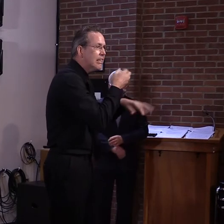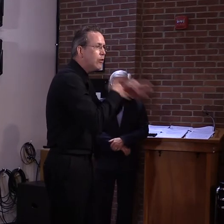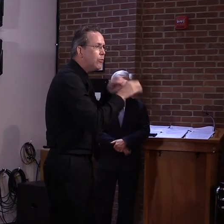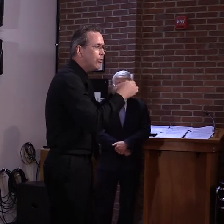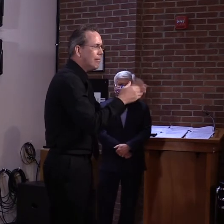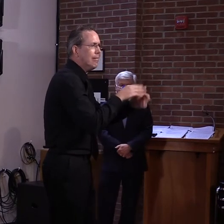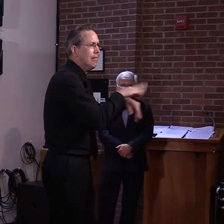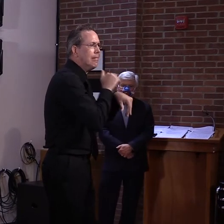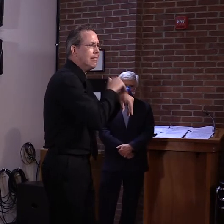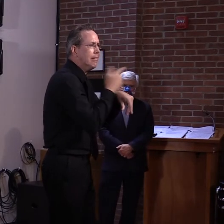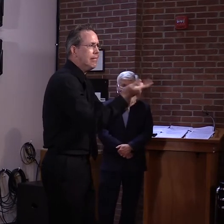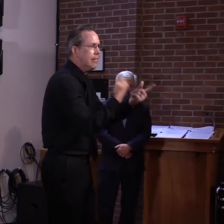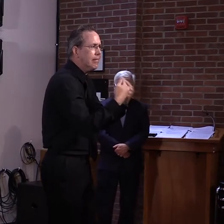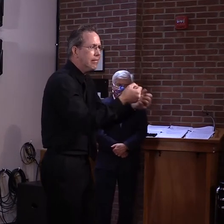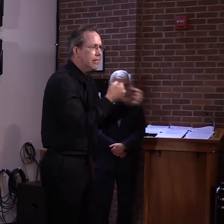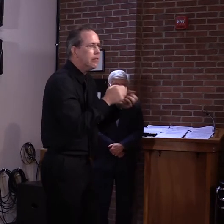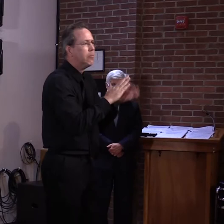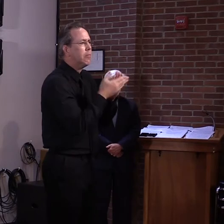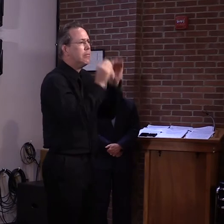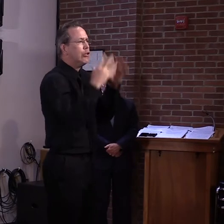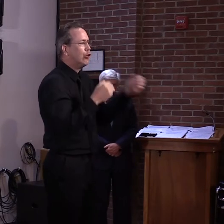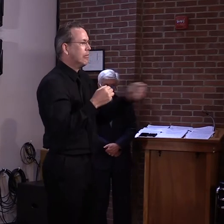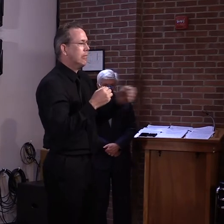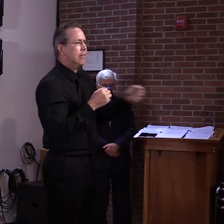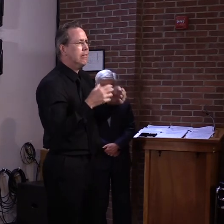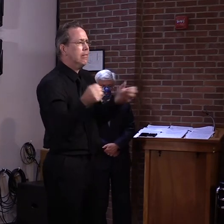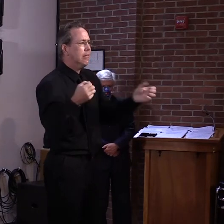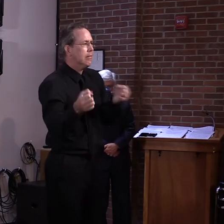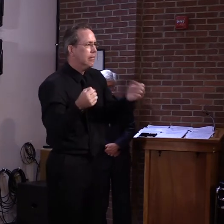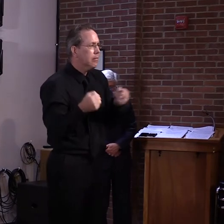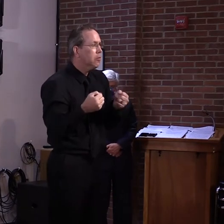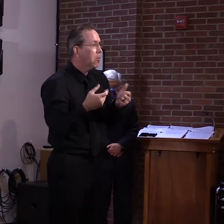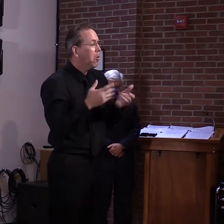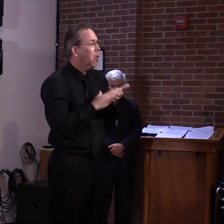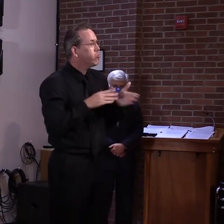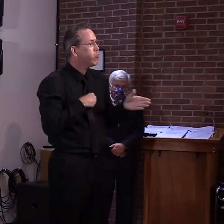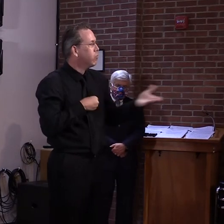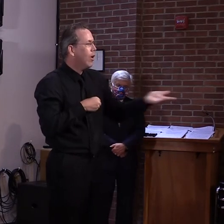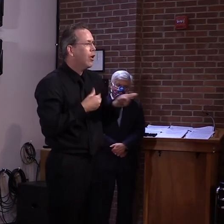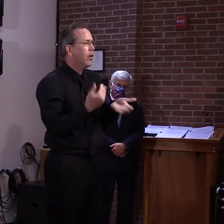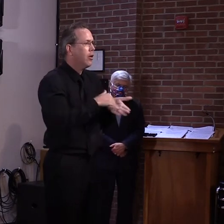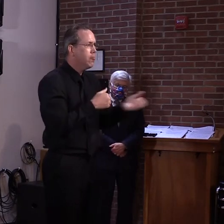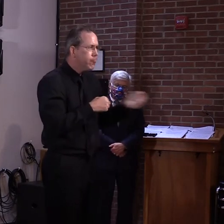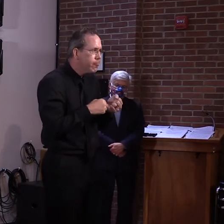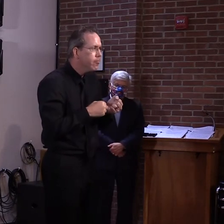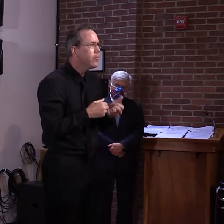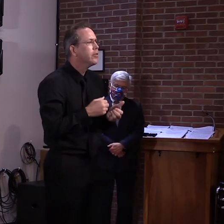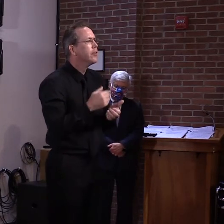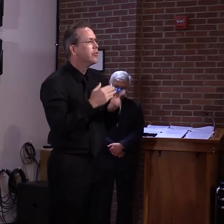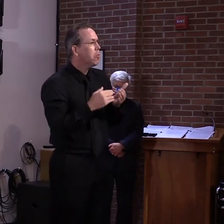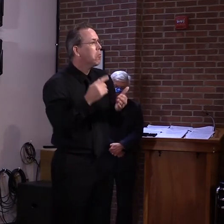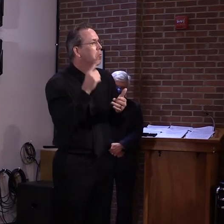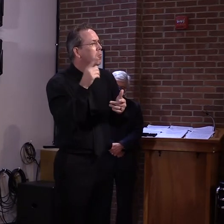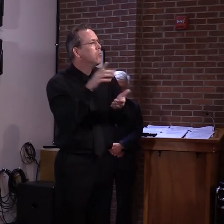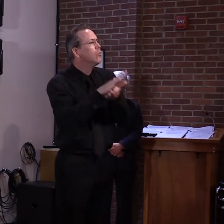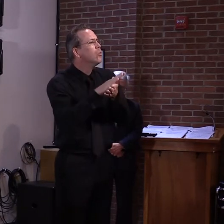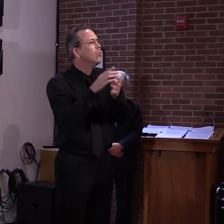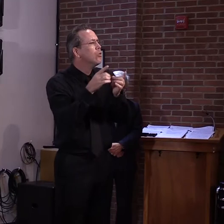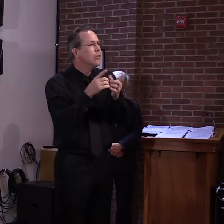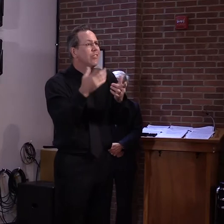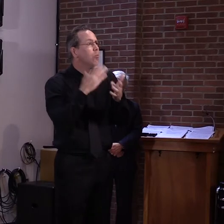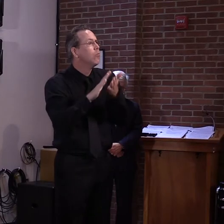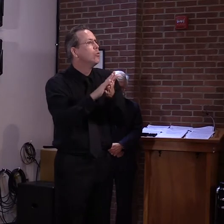will be interested in adding you to the roster. But so far, have not, not unaware of shortages in terms